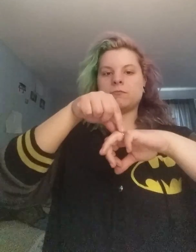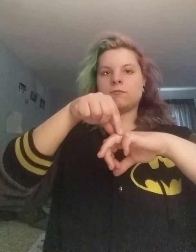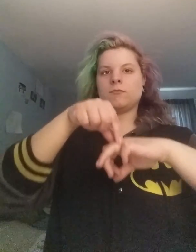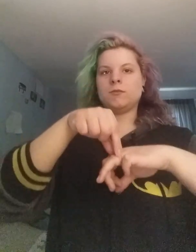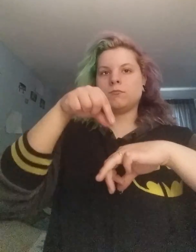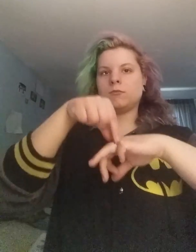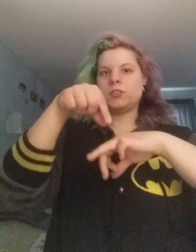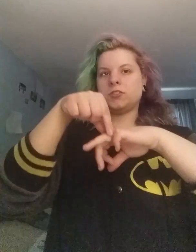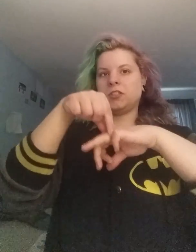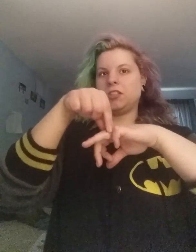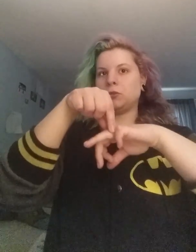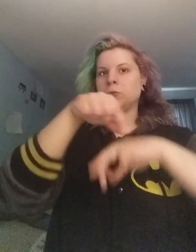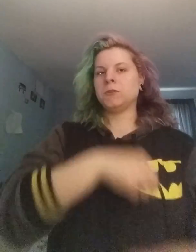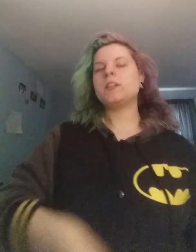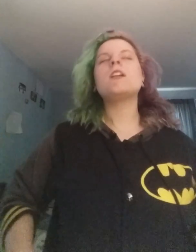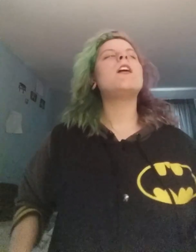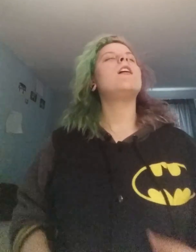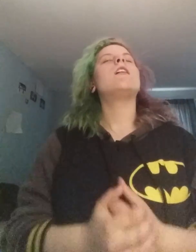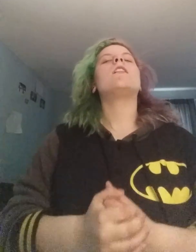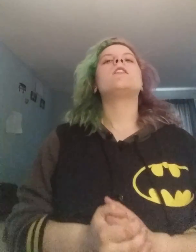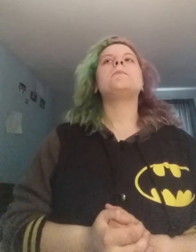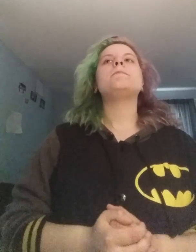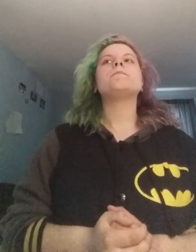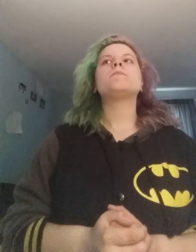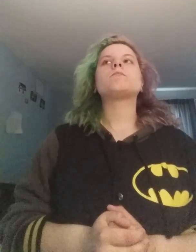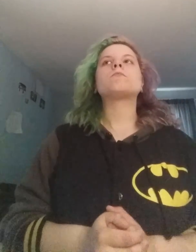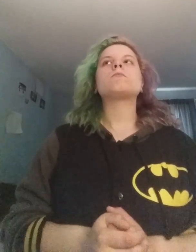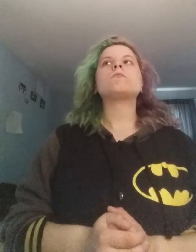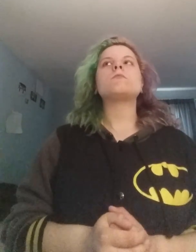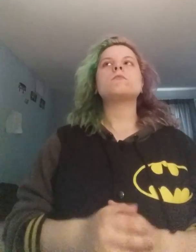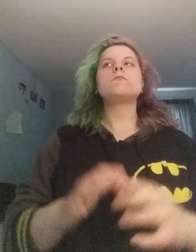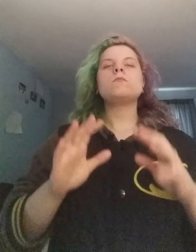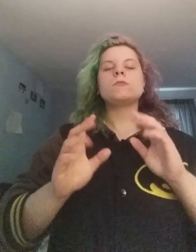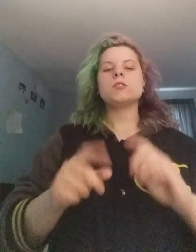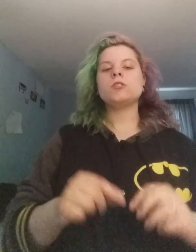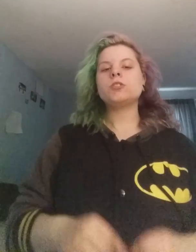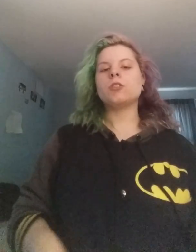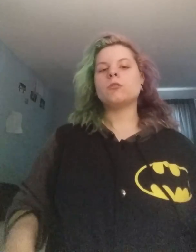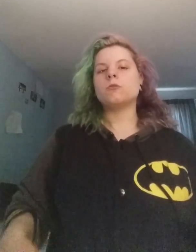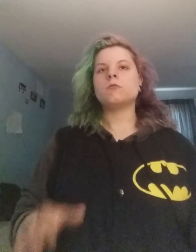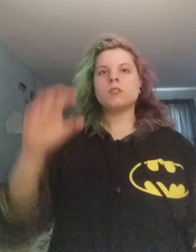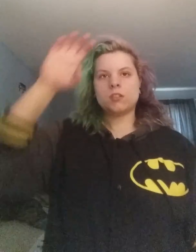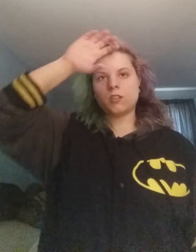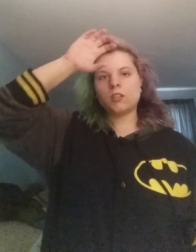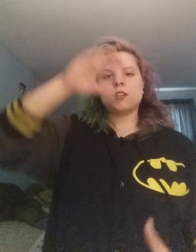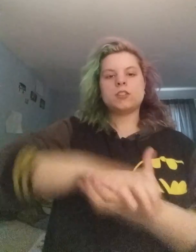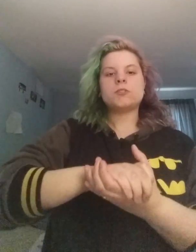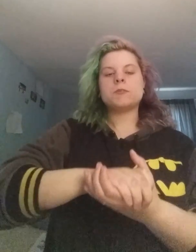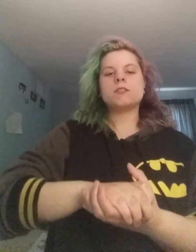this is engagement ring um so husband